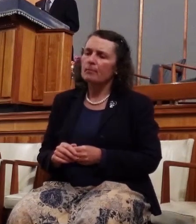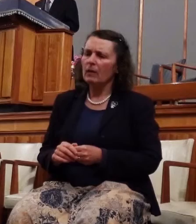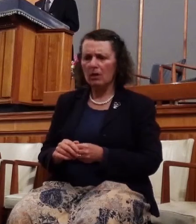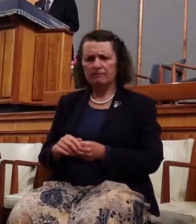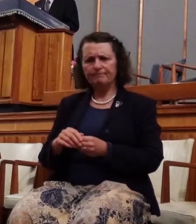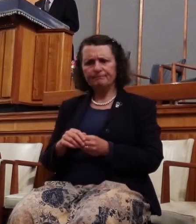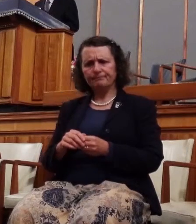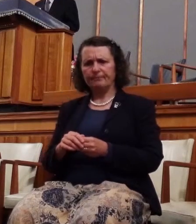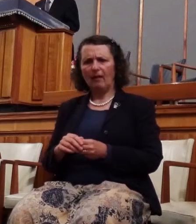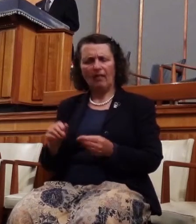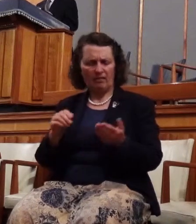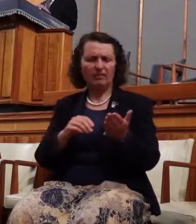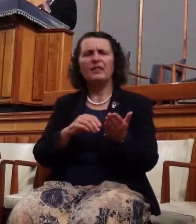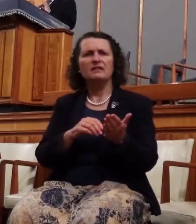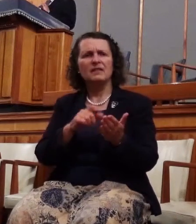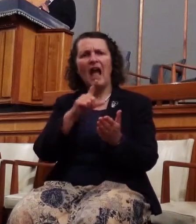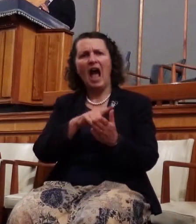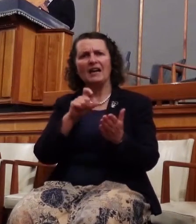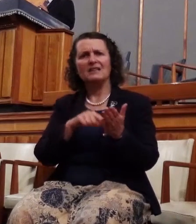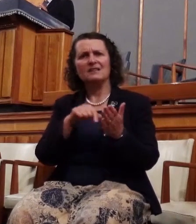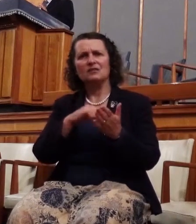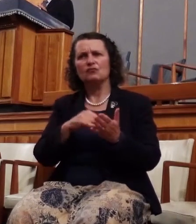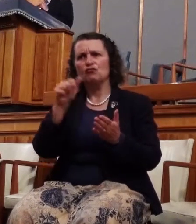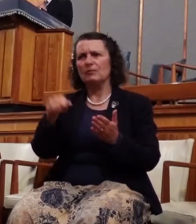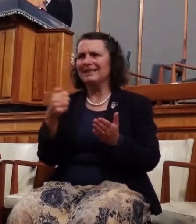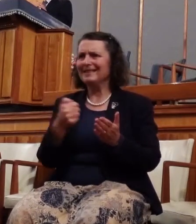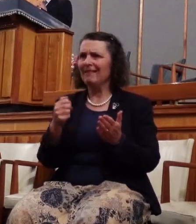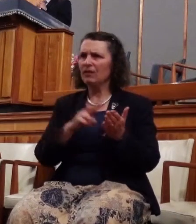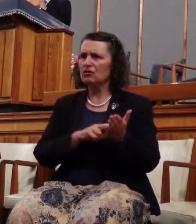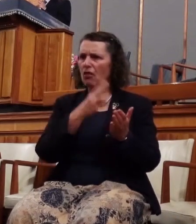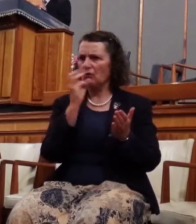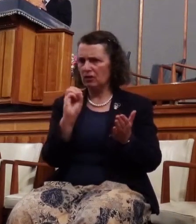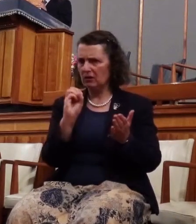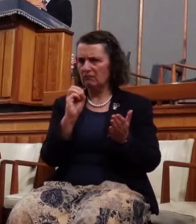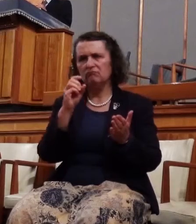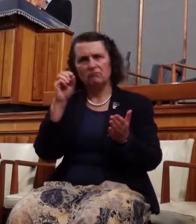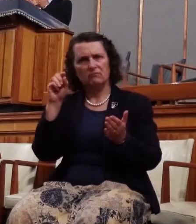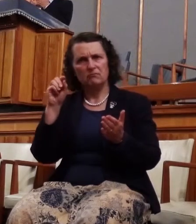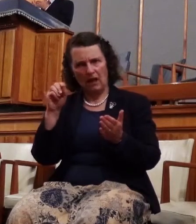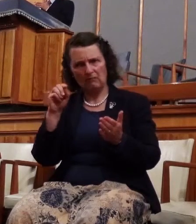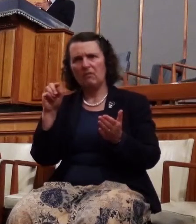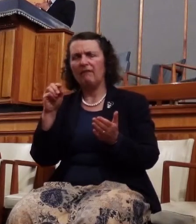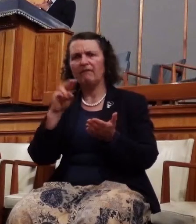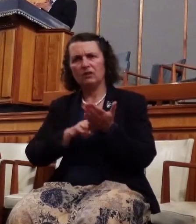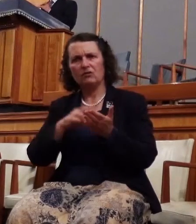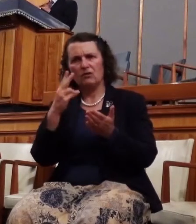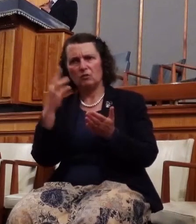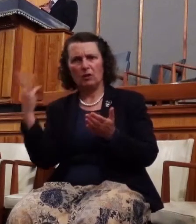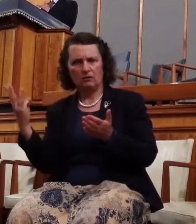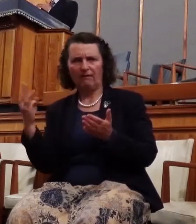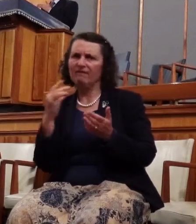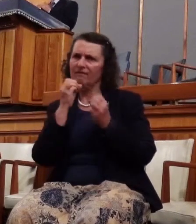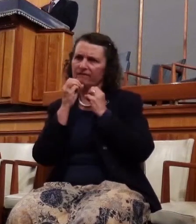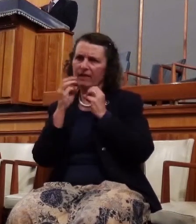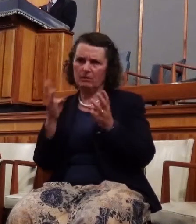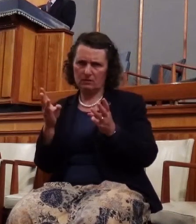a well-known text, so I will draw your attention especially on those two verses. Verse 30 and 31.